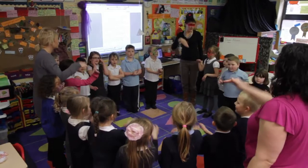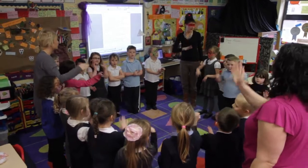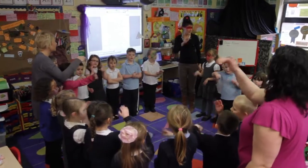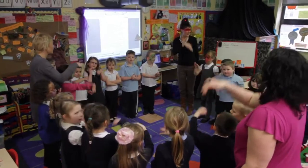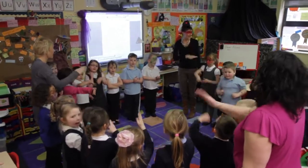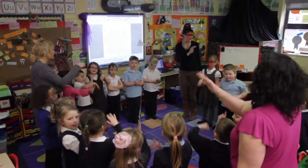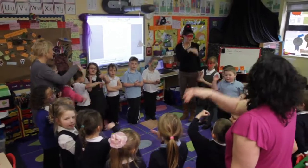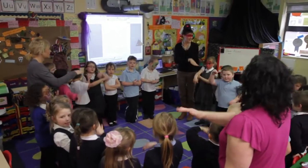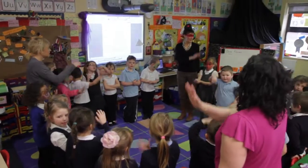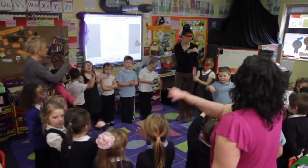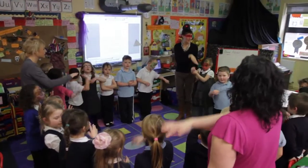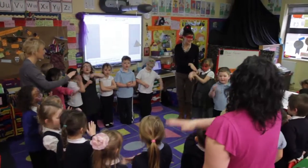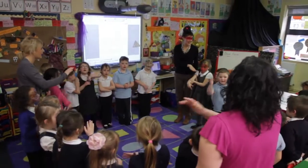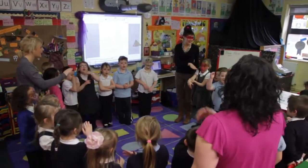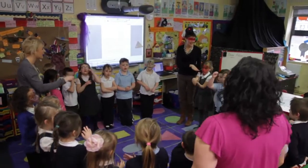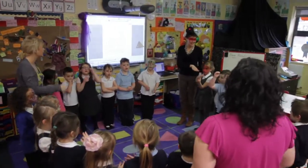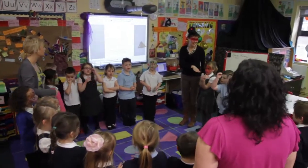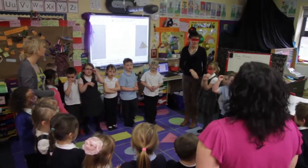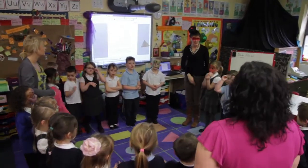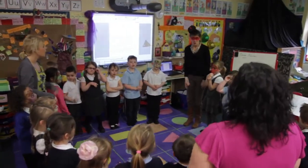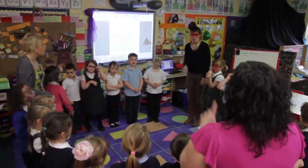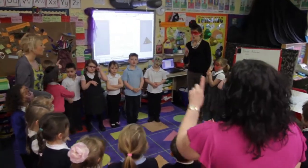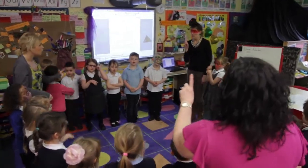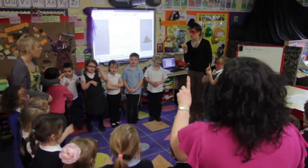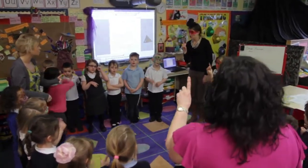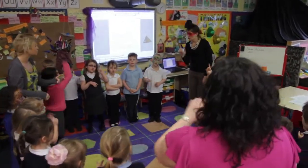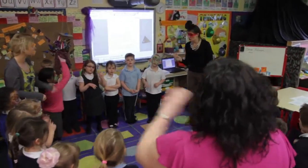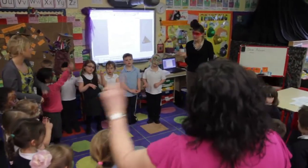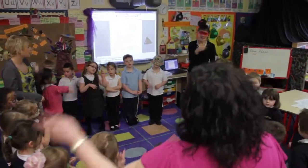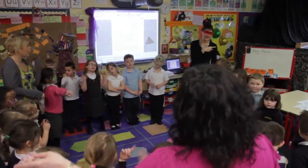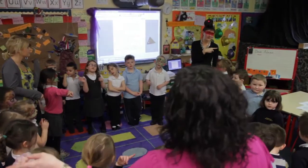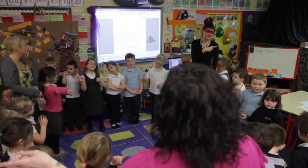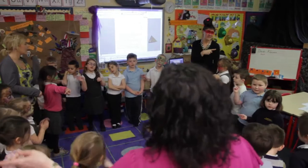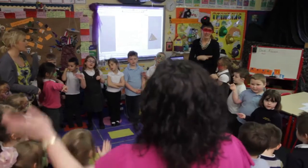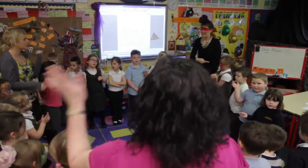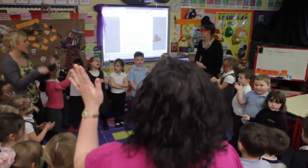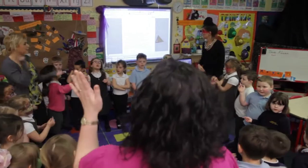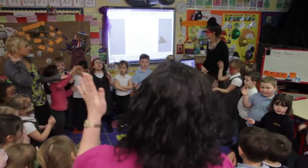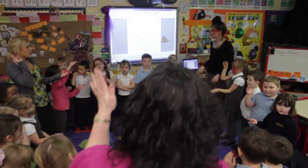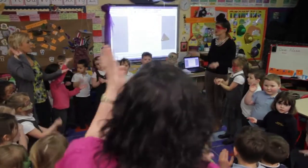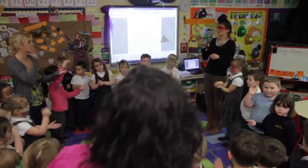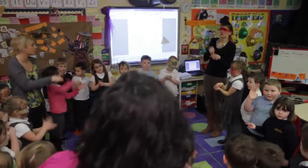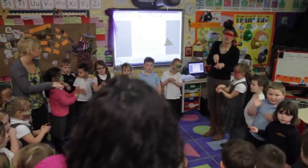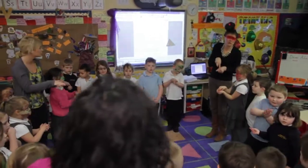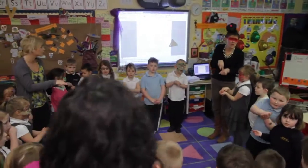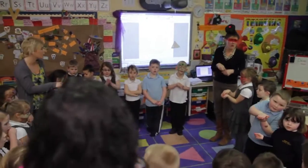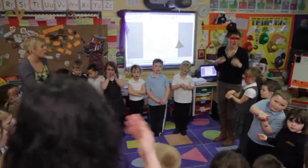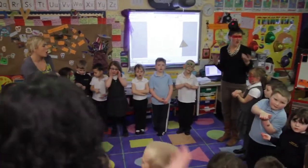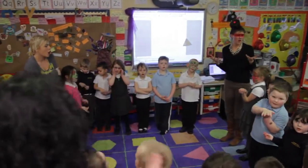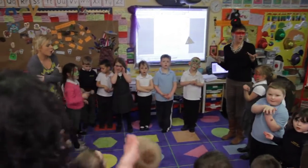traveling through the galaxy one day. One took a left and landed on Pluto. Oh,